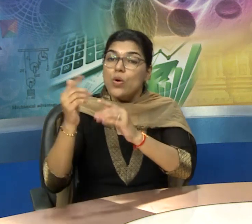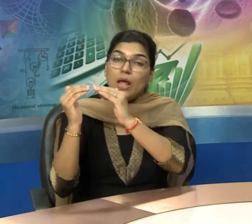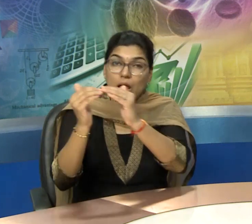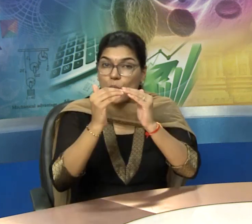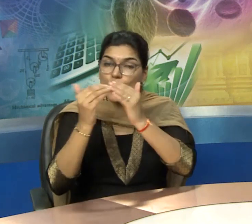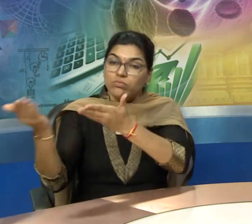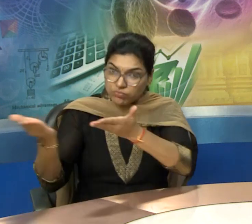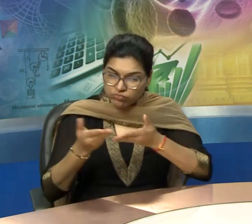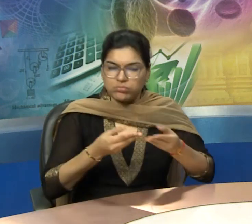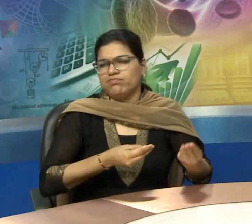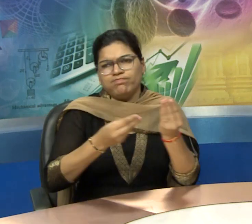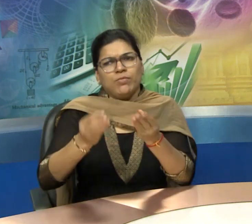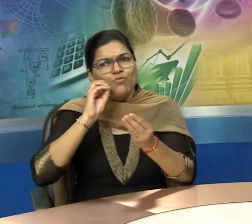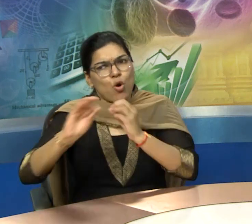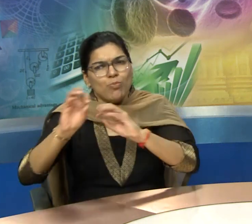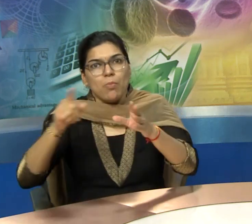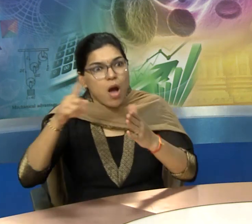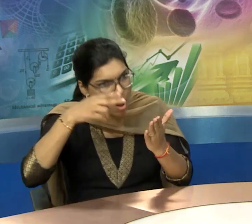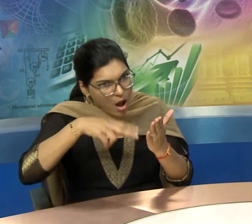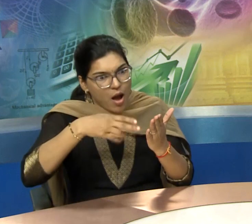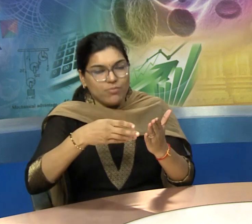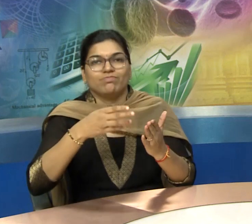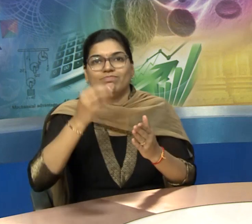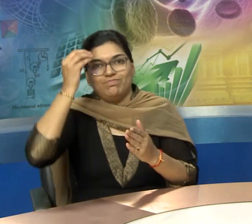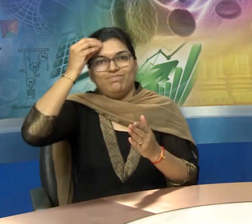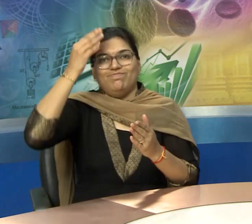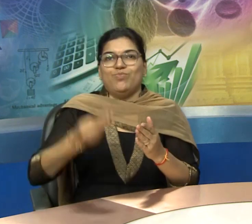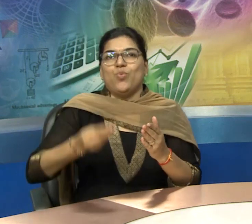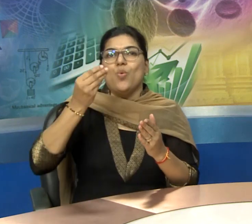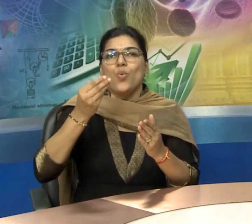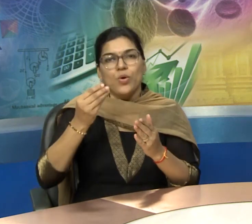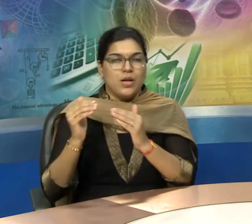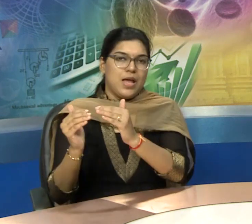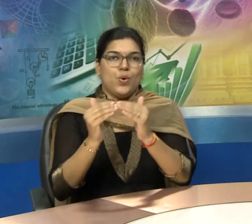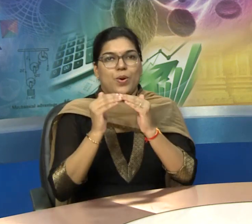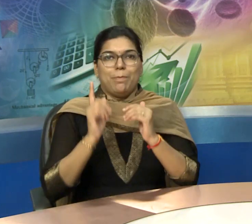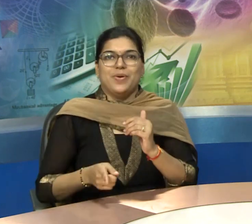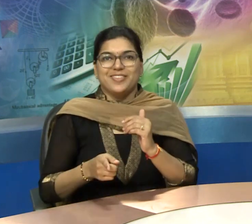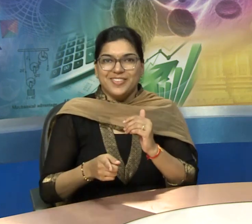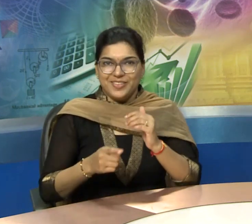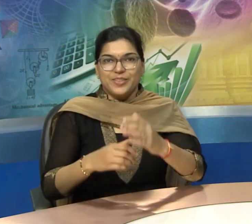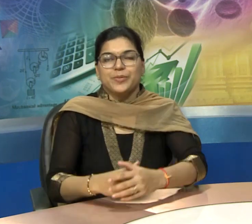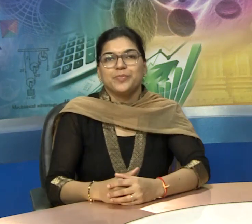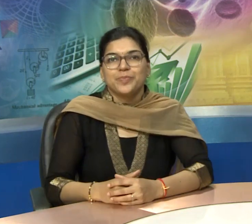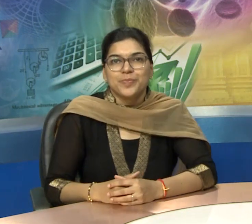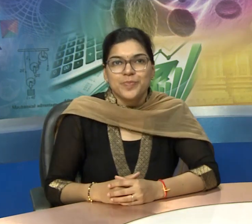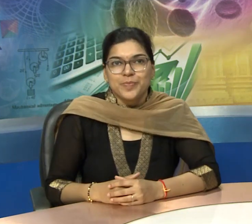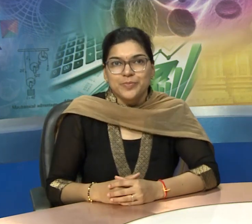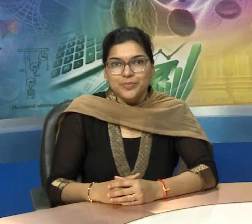so that anyone who wants to have that information can come and access the